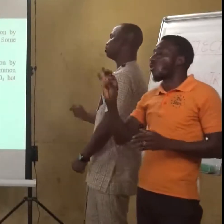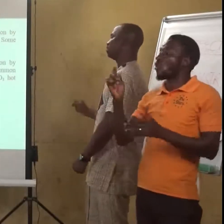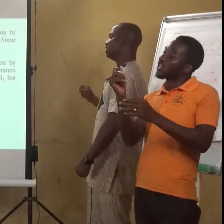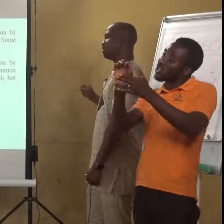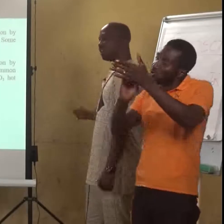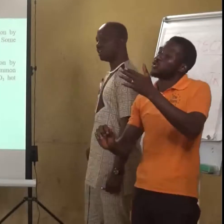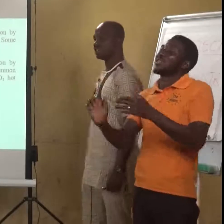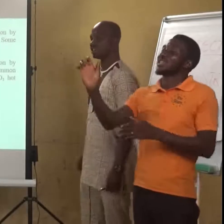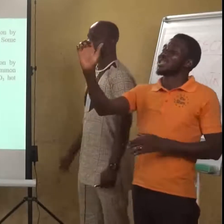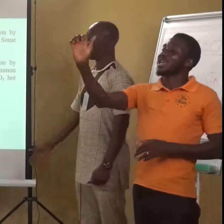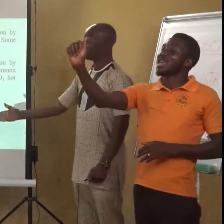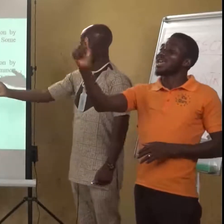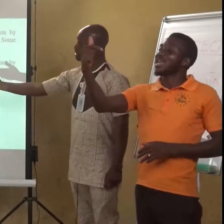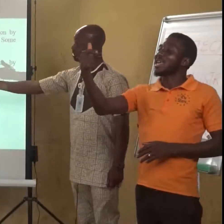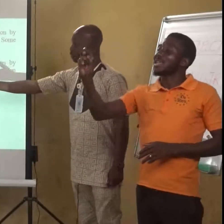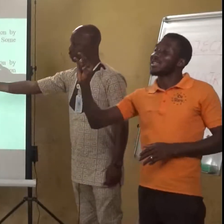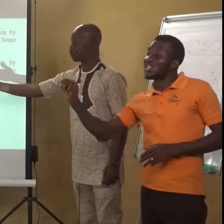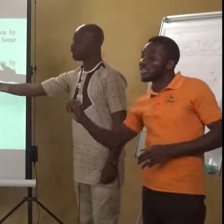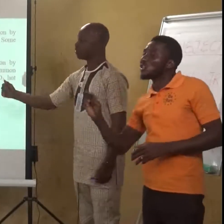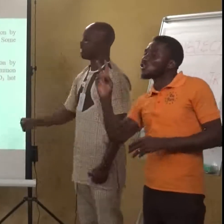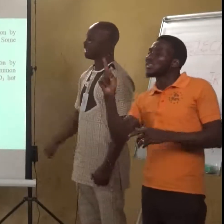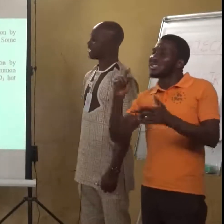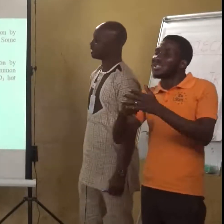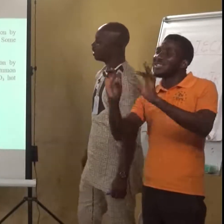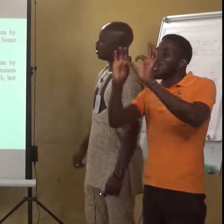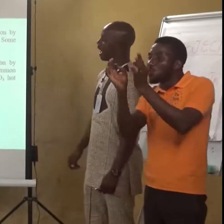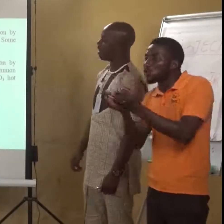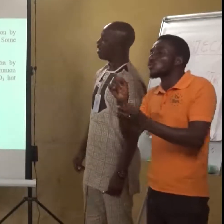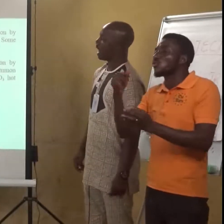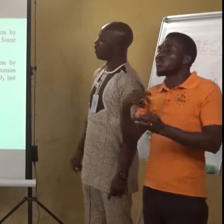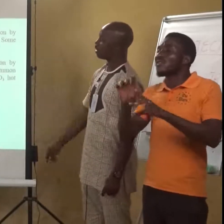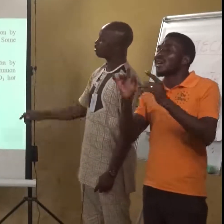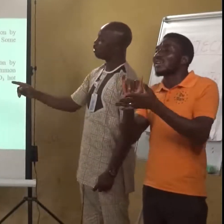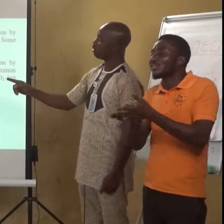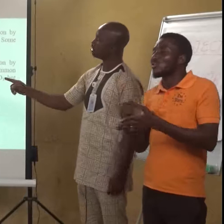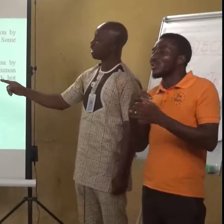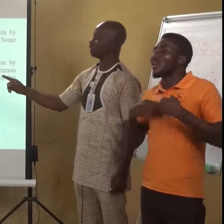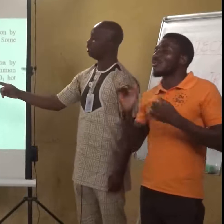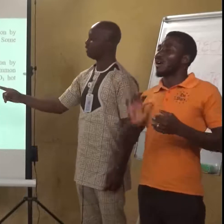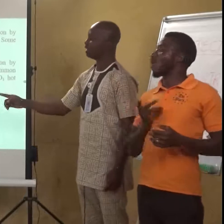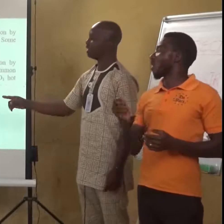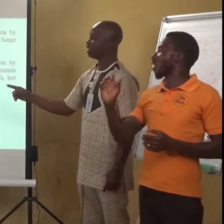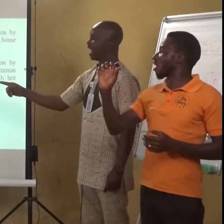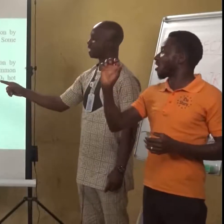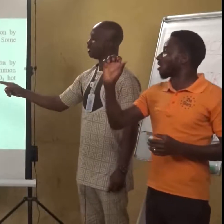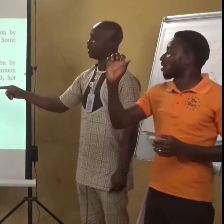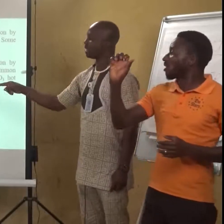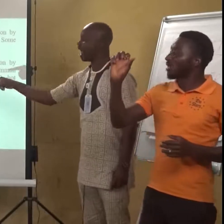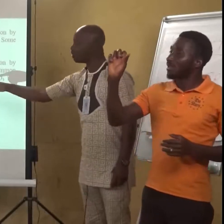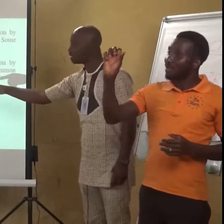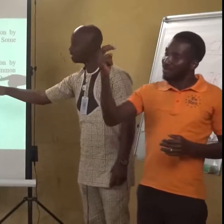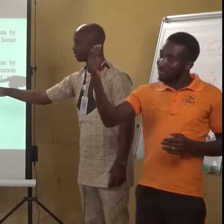the reducing agent. Now, using this equation, you find out that we have our sodium thiosulfate reacting